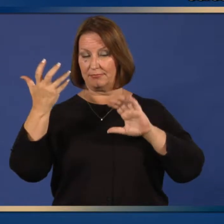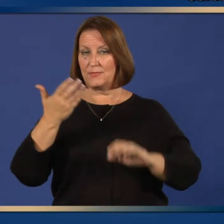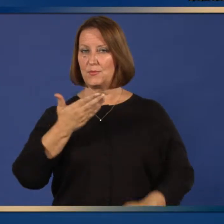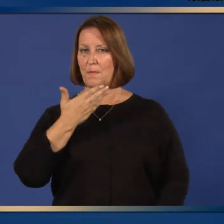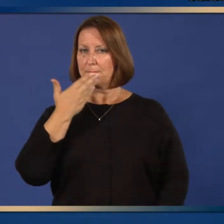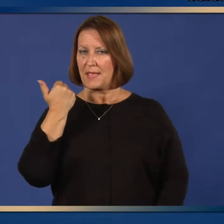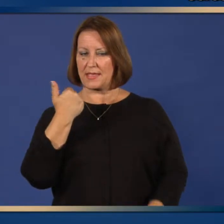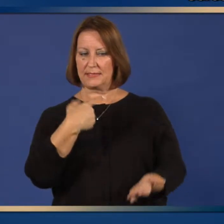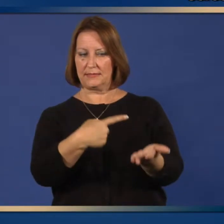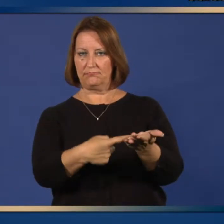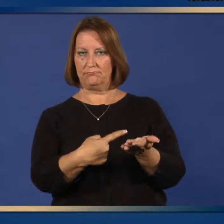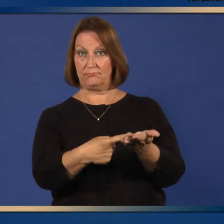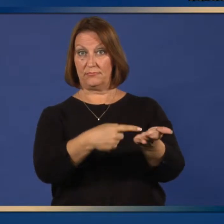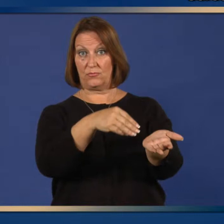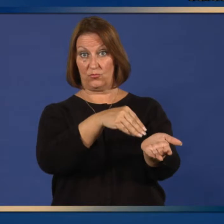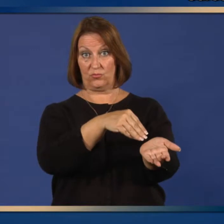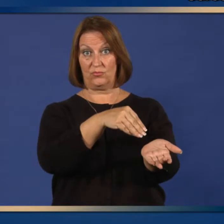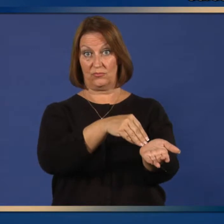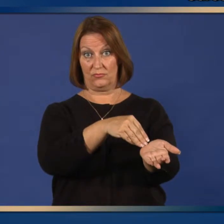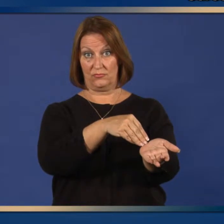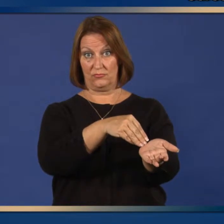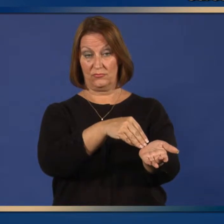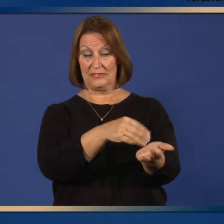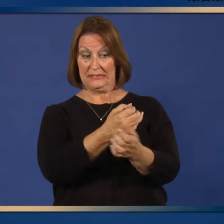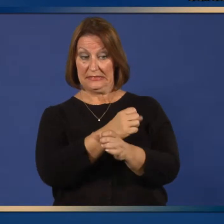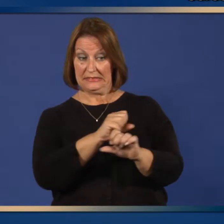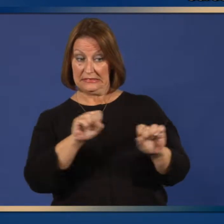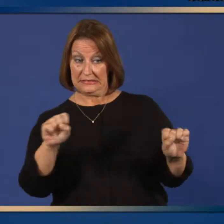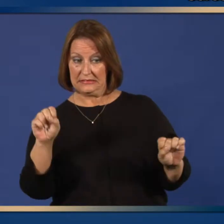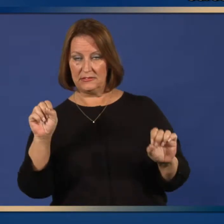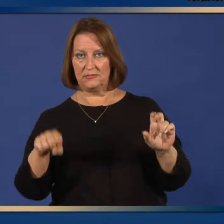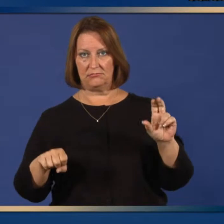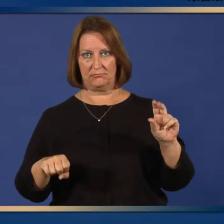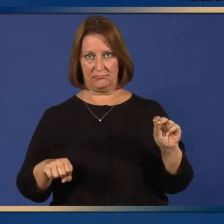Consultation with the physician should be considered.